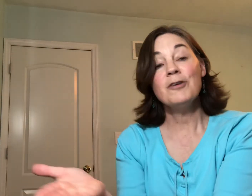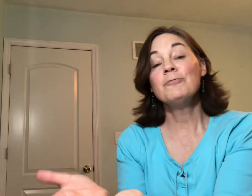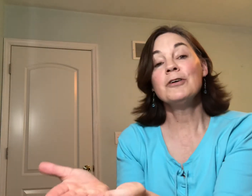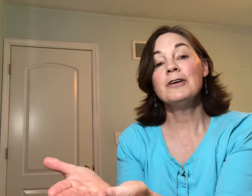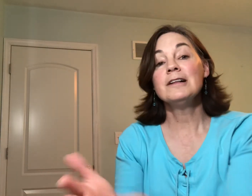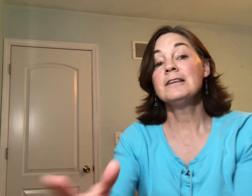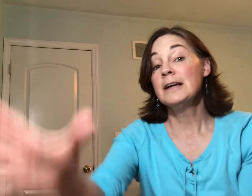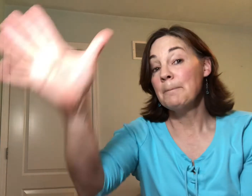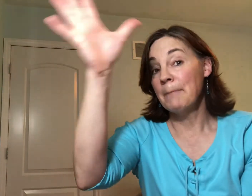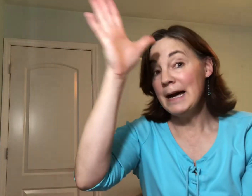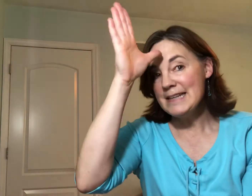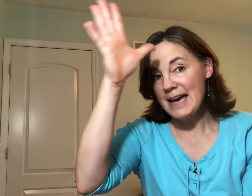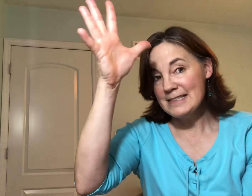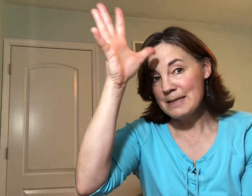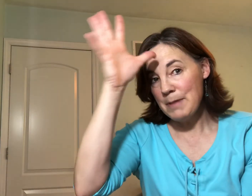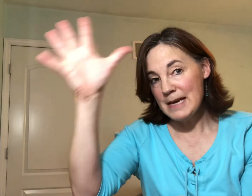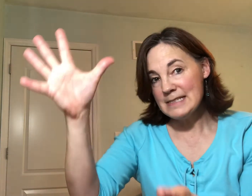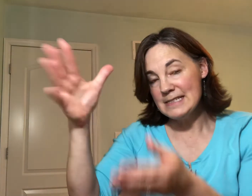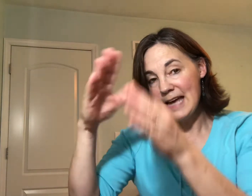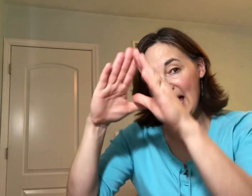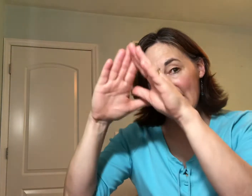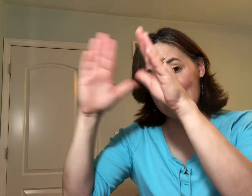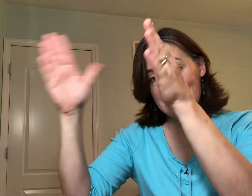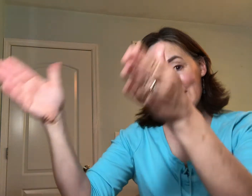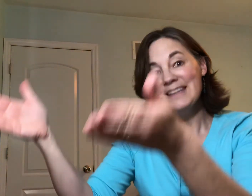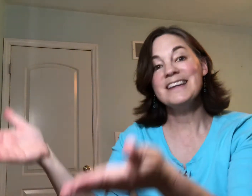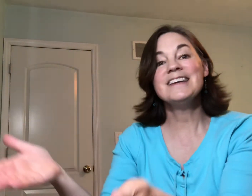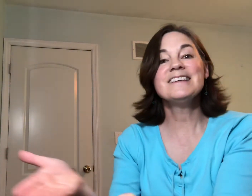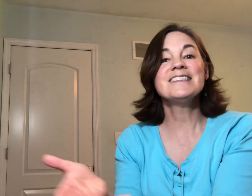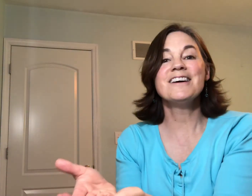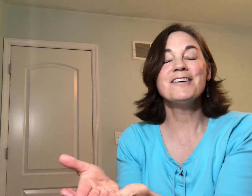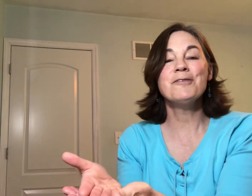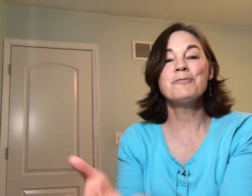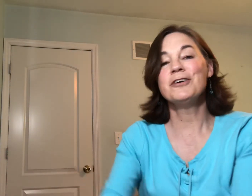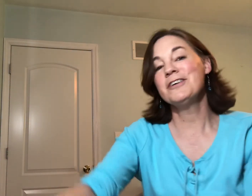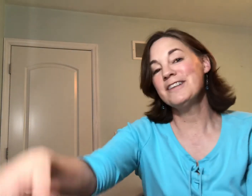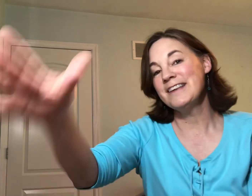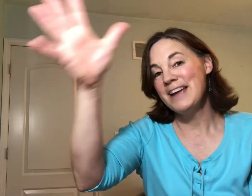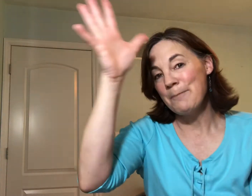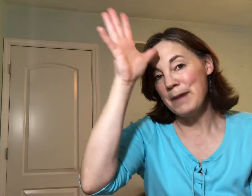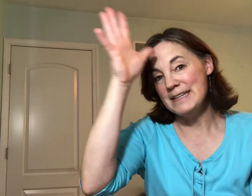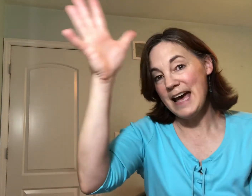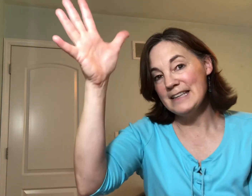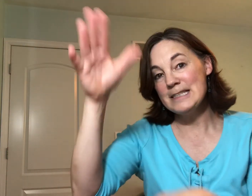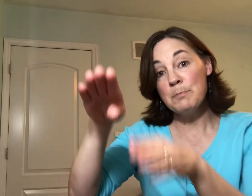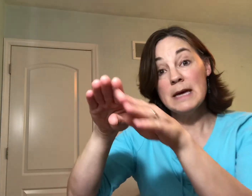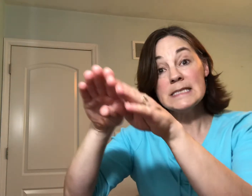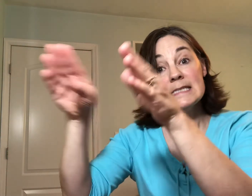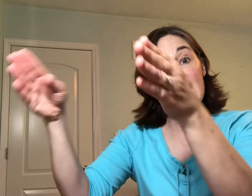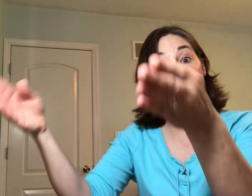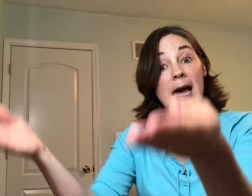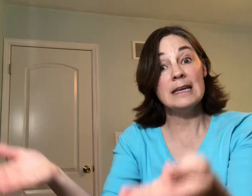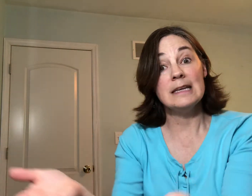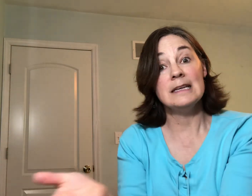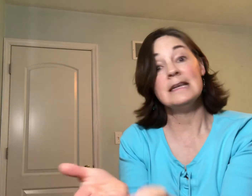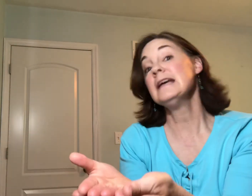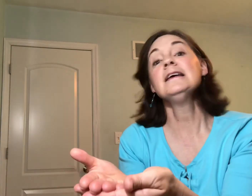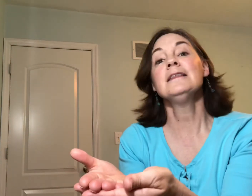world. My dad's the best daddy in the world. My dad's the best daddy in